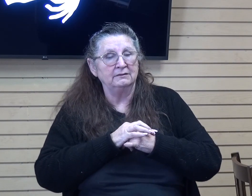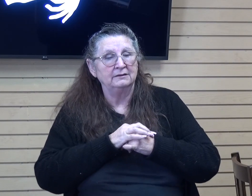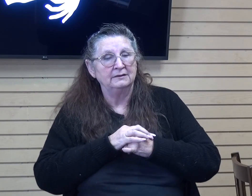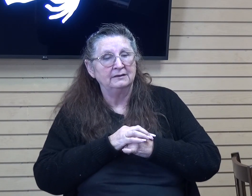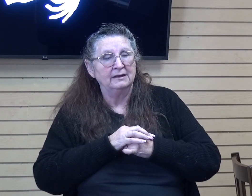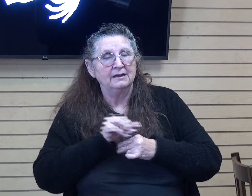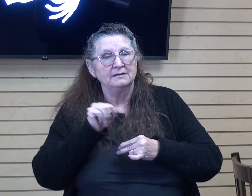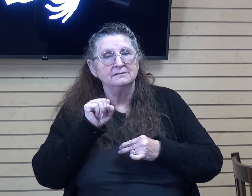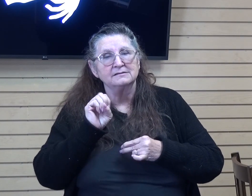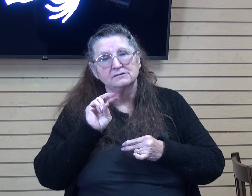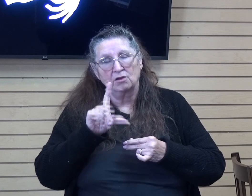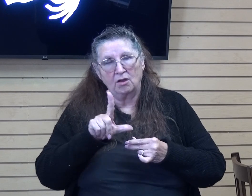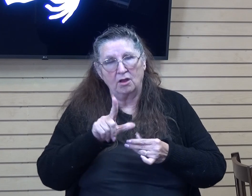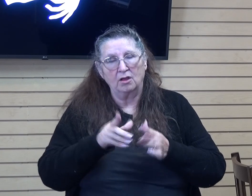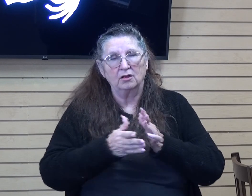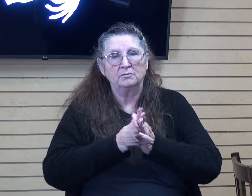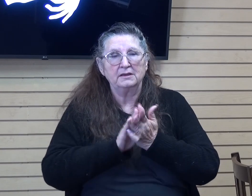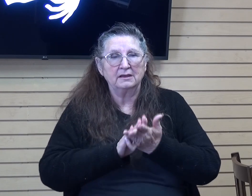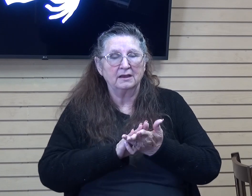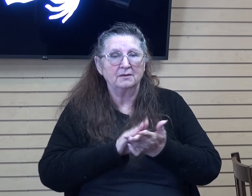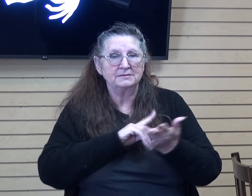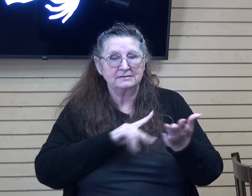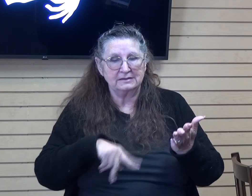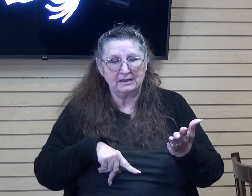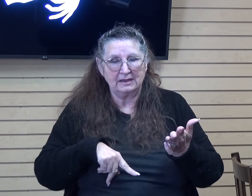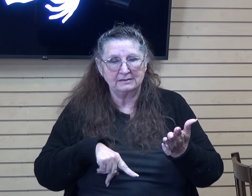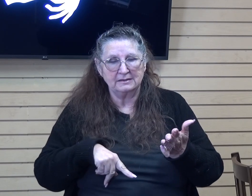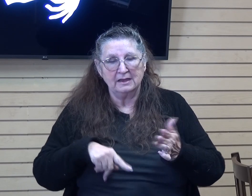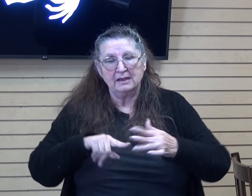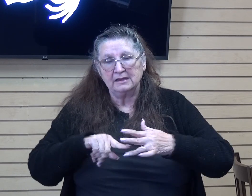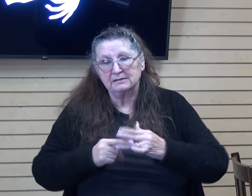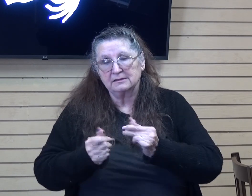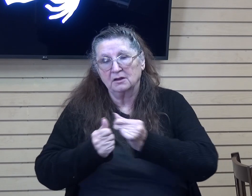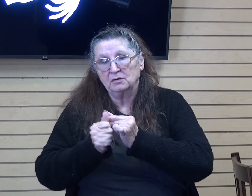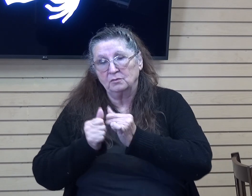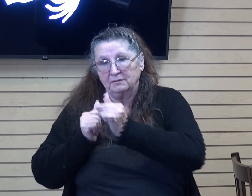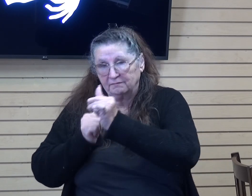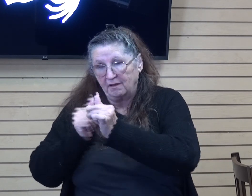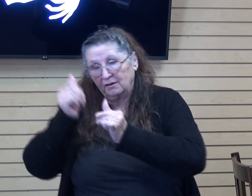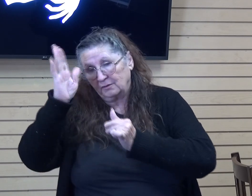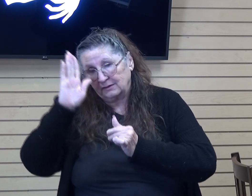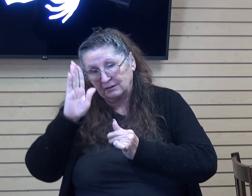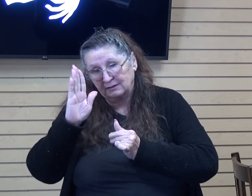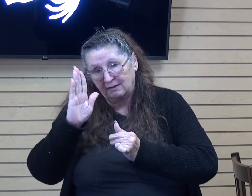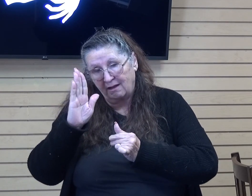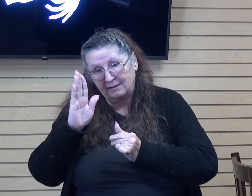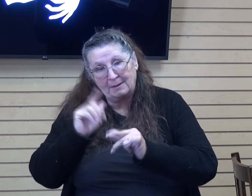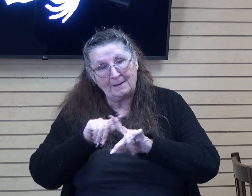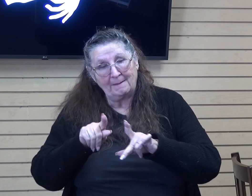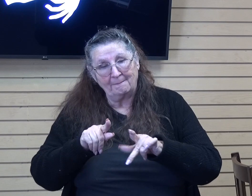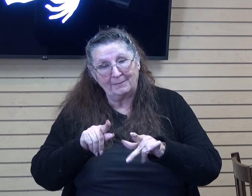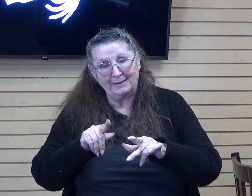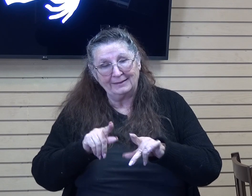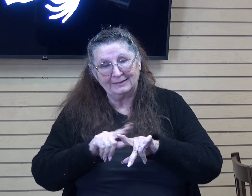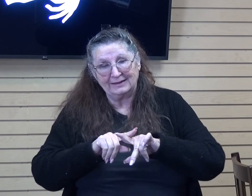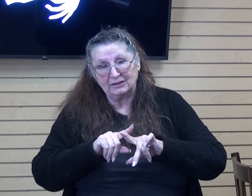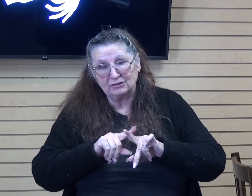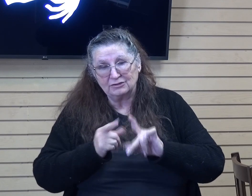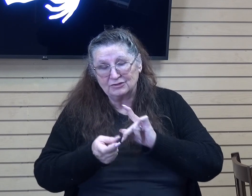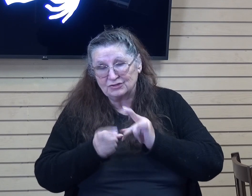with the Lord, yet quickly falls, and he kind of goes like crazy. One tiny good